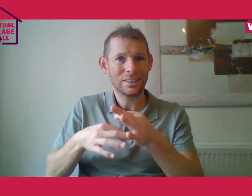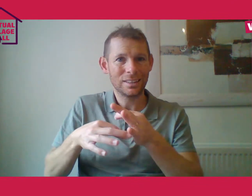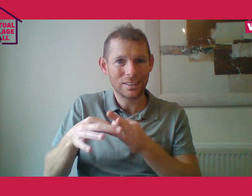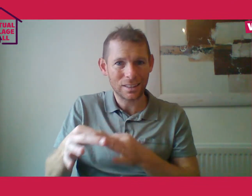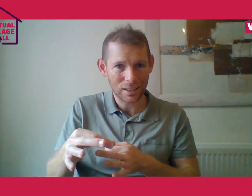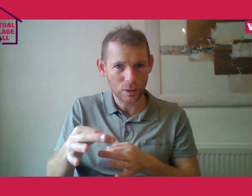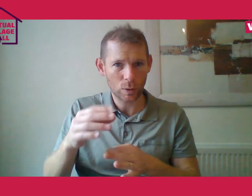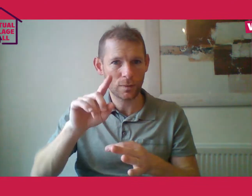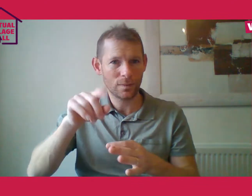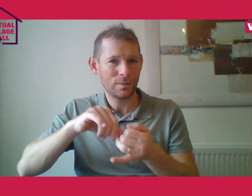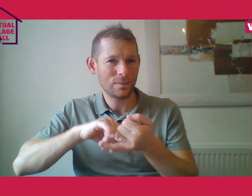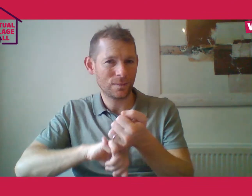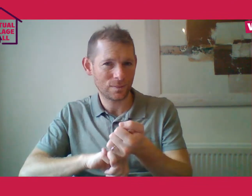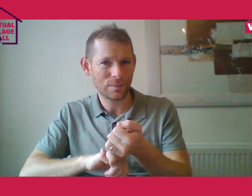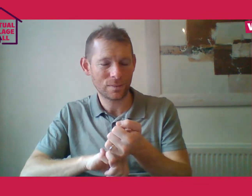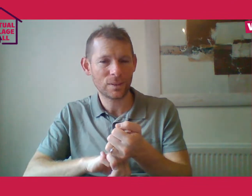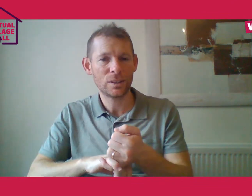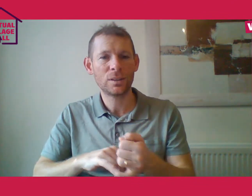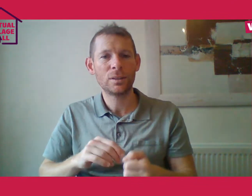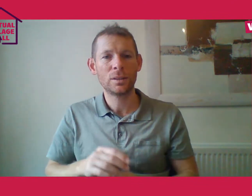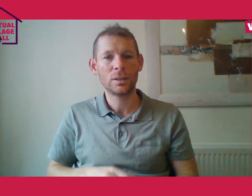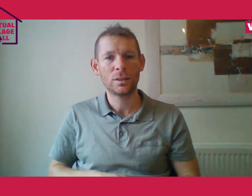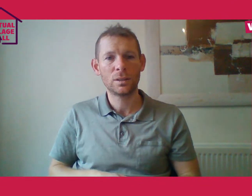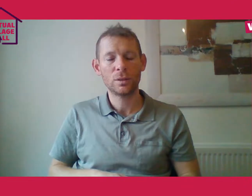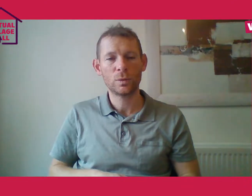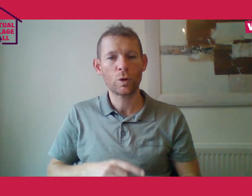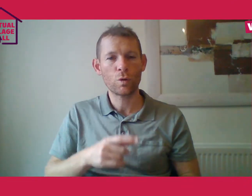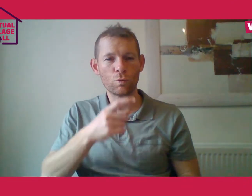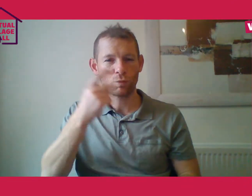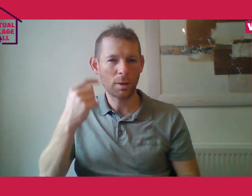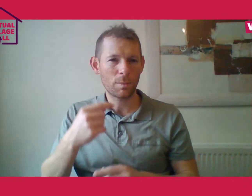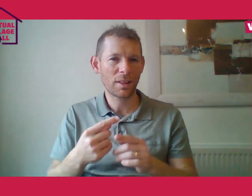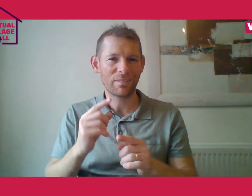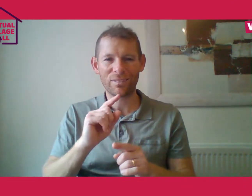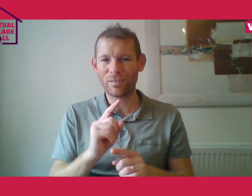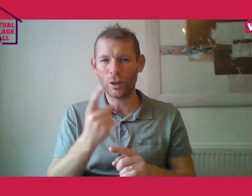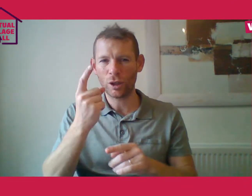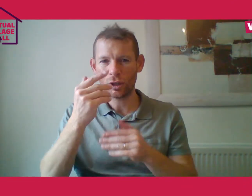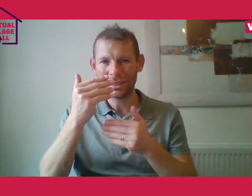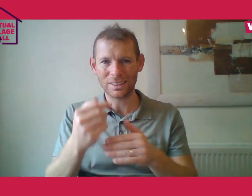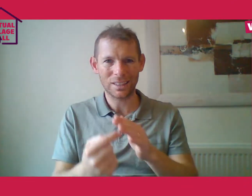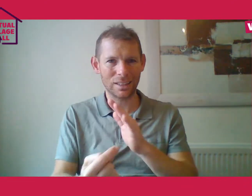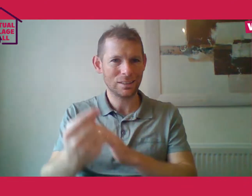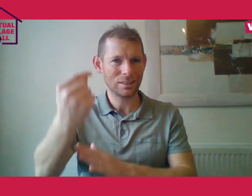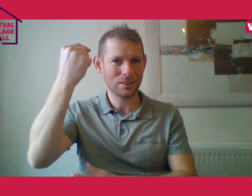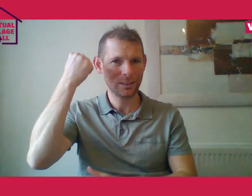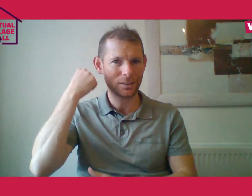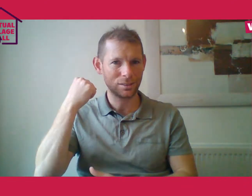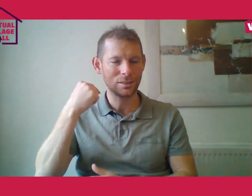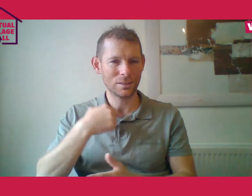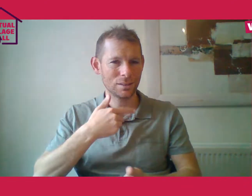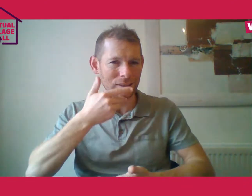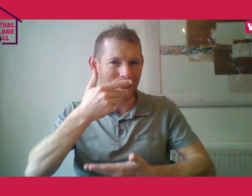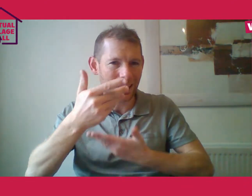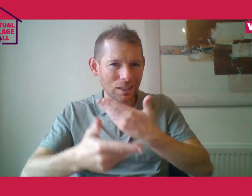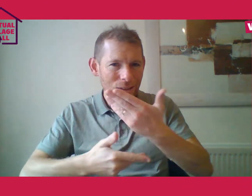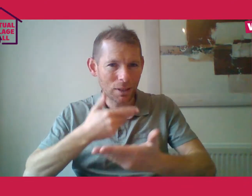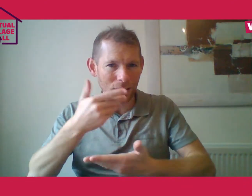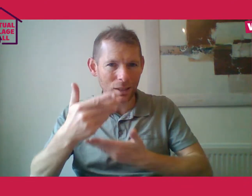in BSL. We set them up in an imaginary space in front of us, and then we refer back to that. I don't know if you maybe remember the